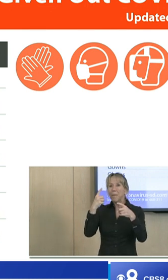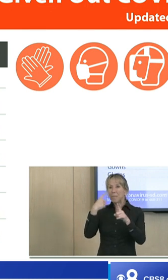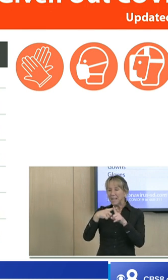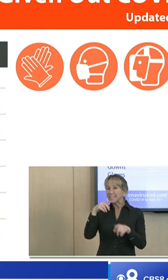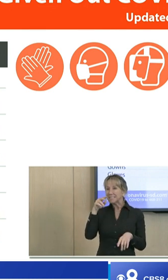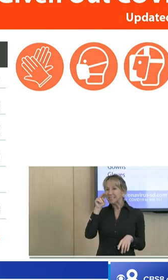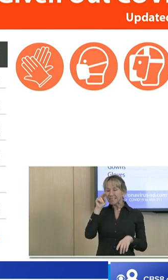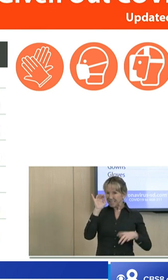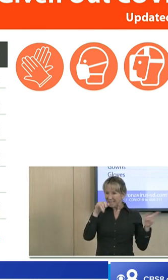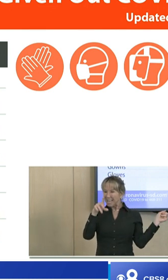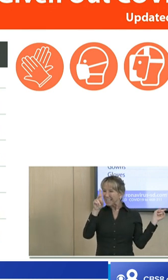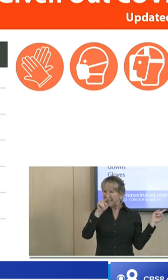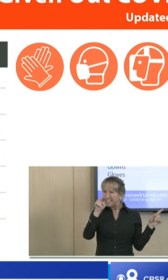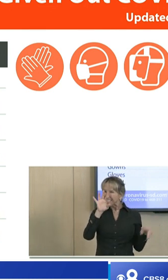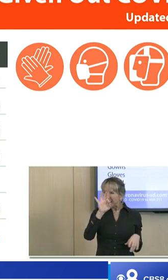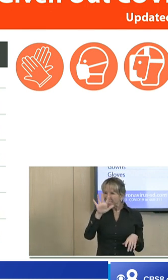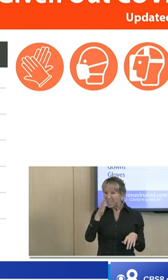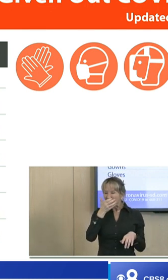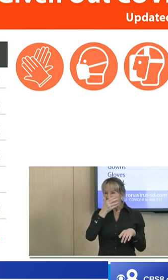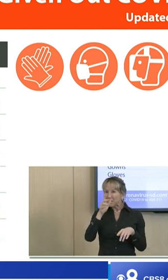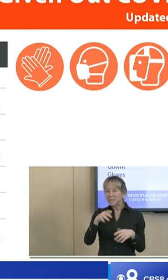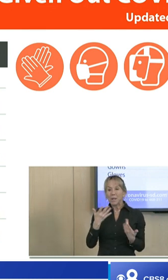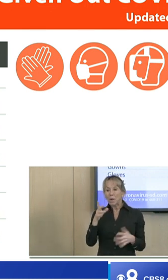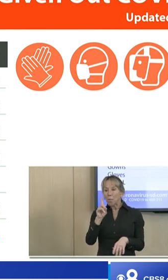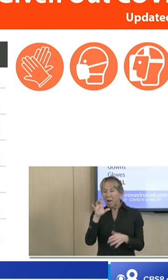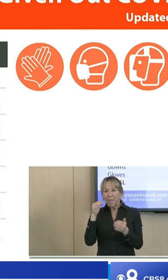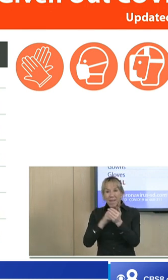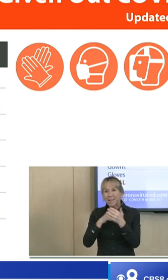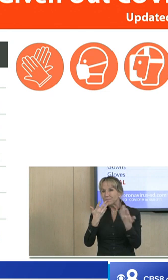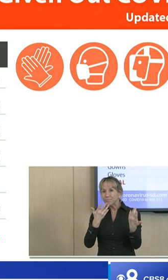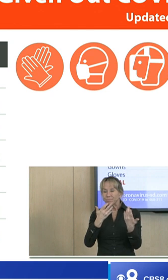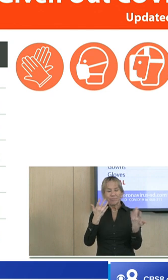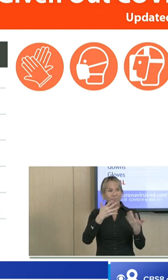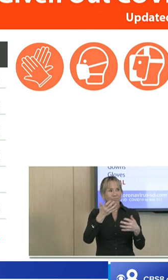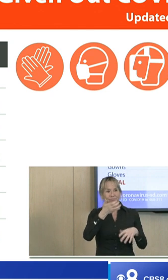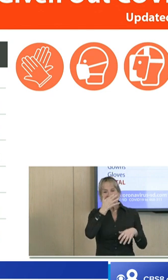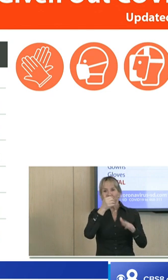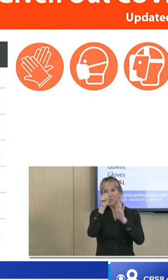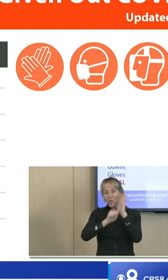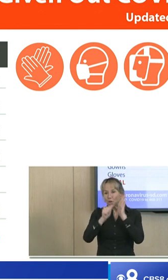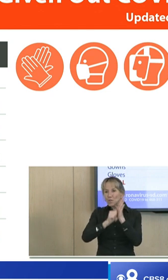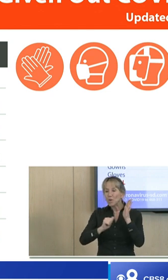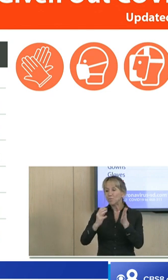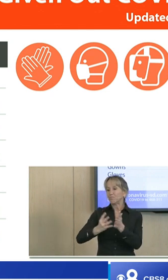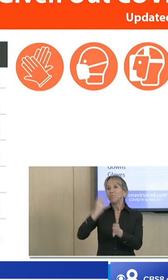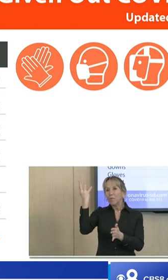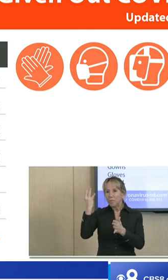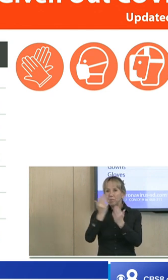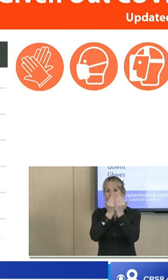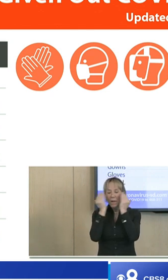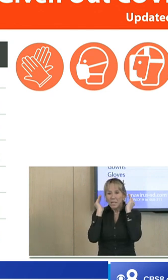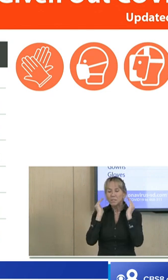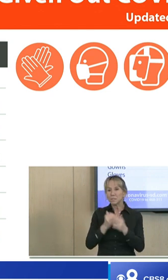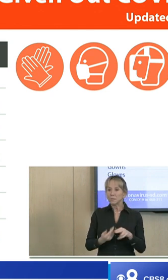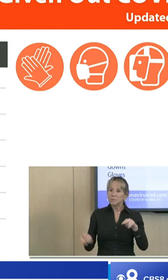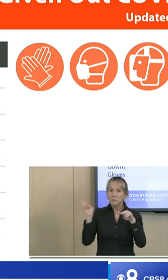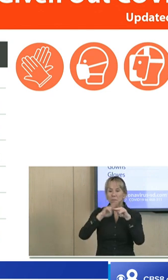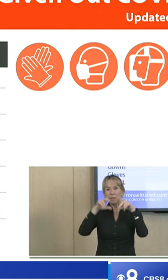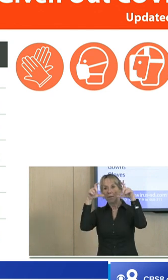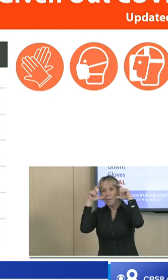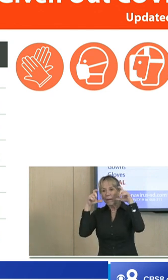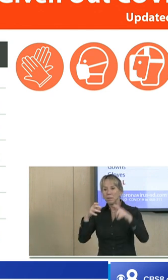respirators. We've distributed well over 100,000 surgical face masks, a quadrupling in the number of face shields, increase in